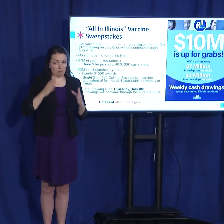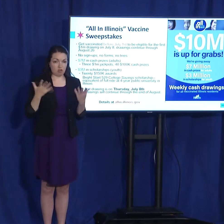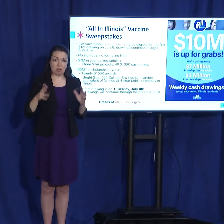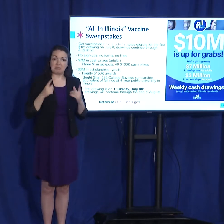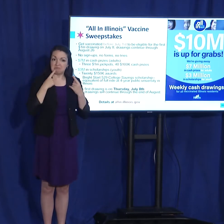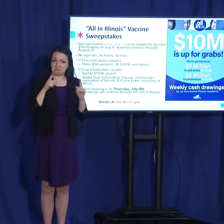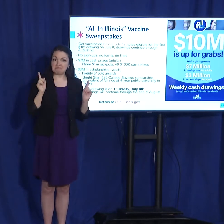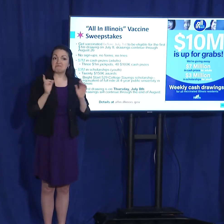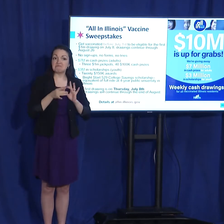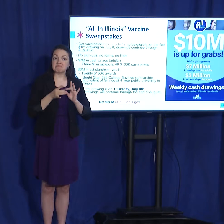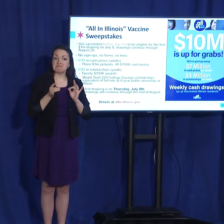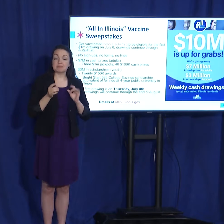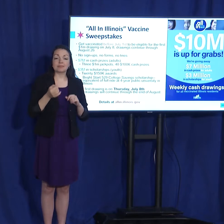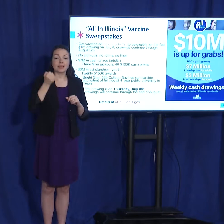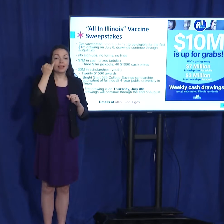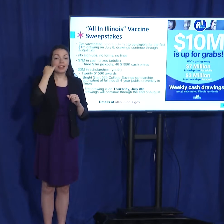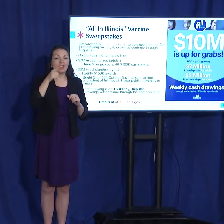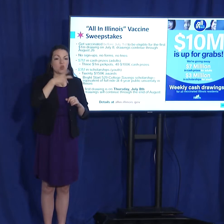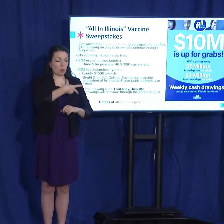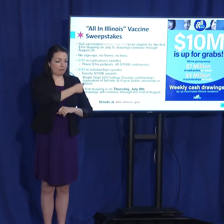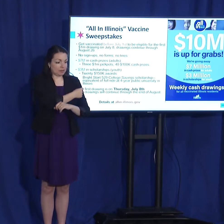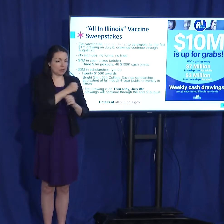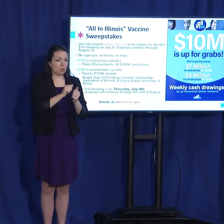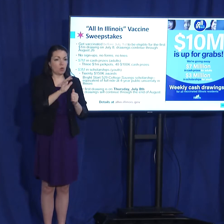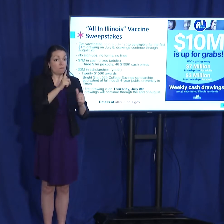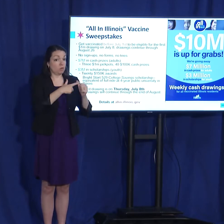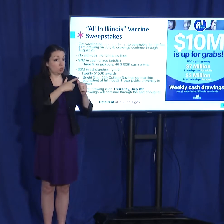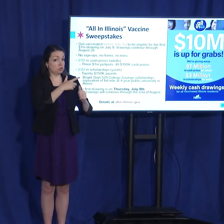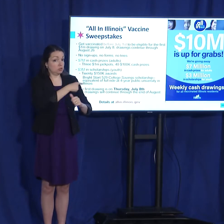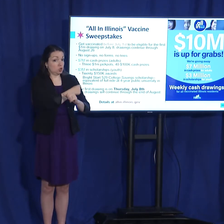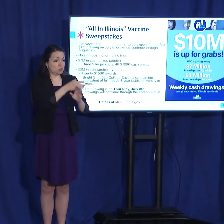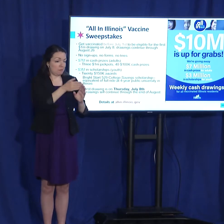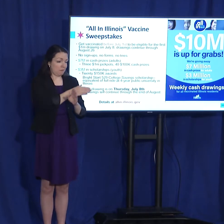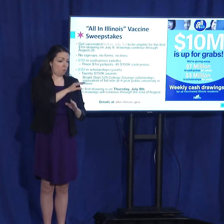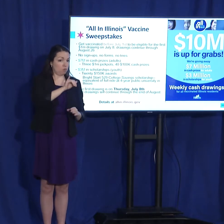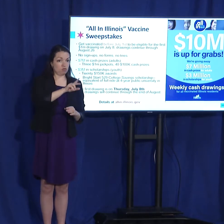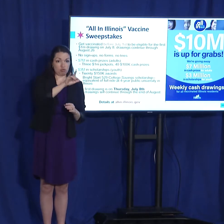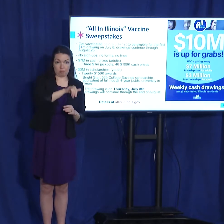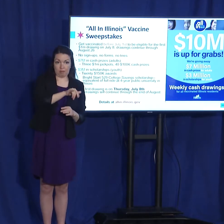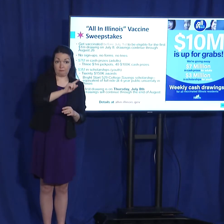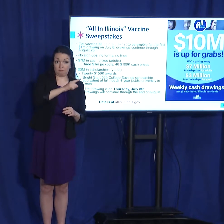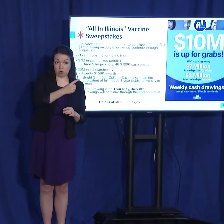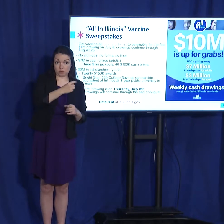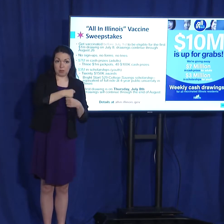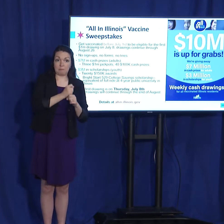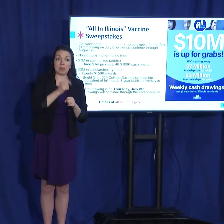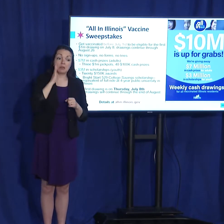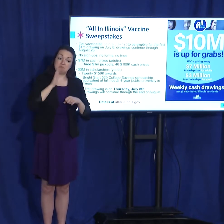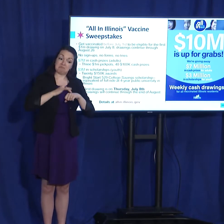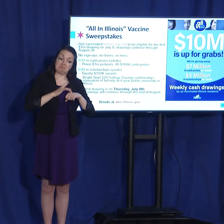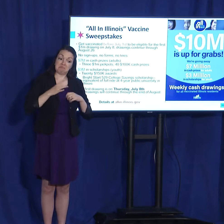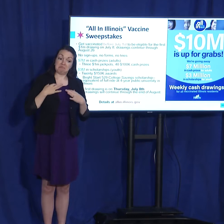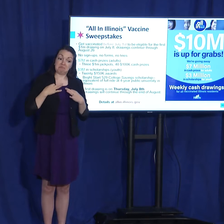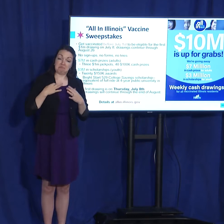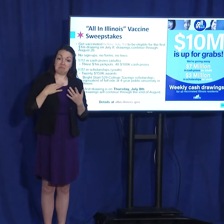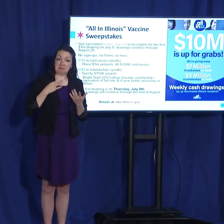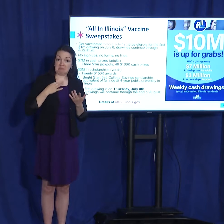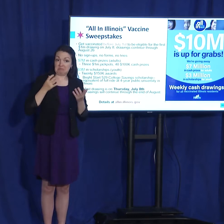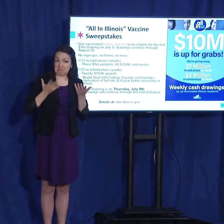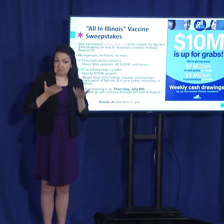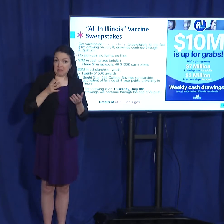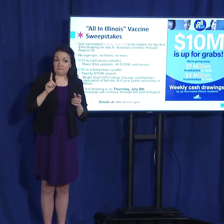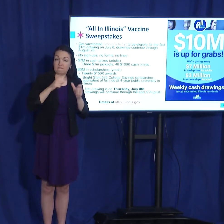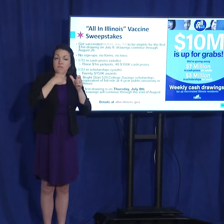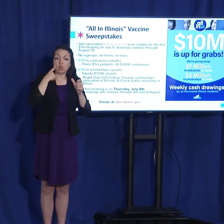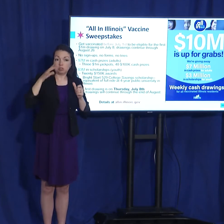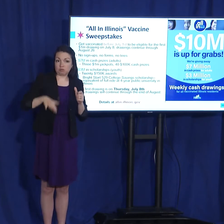and if you get vaccinated with at least your first dose before July 1st, that makes you eligible for that first drawing.